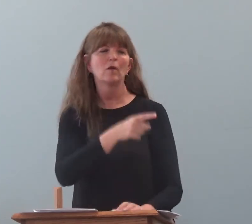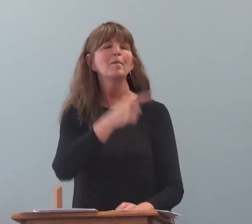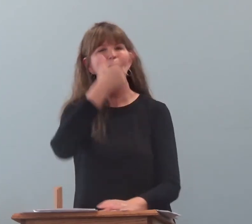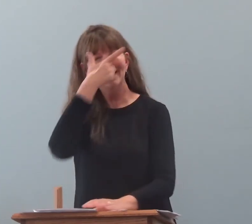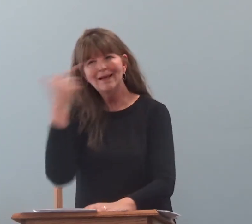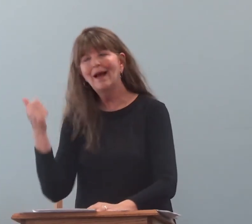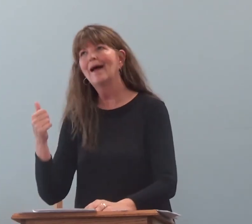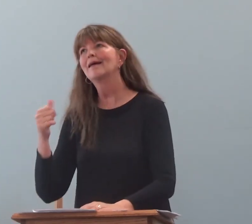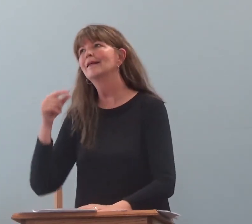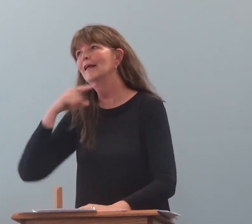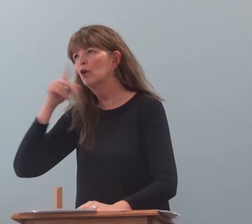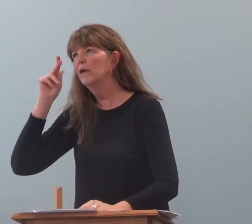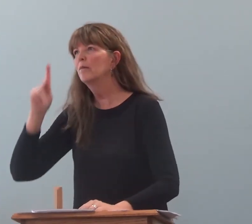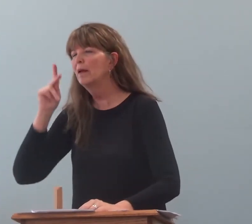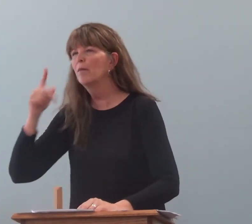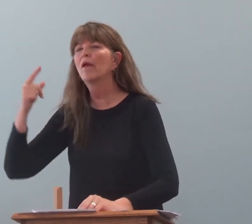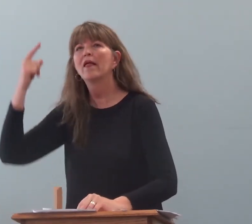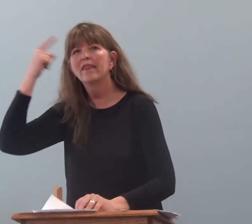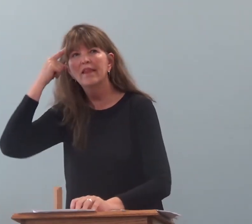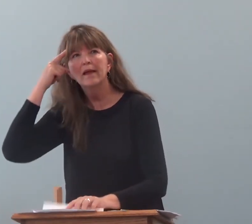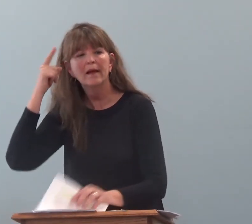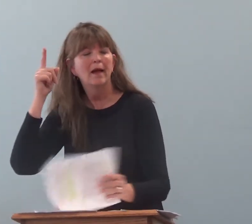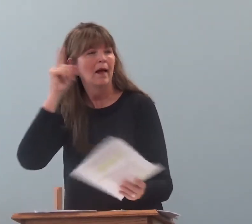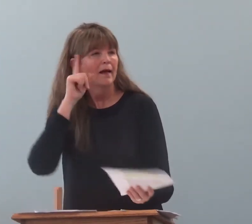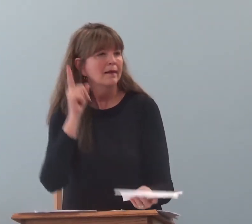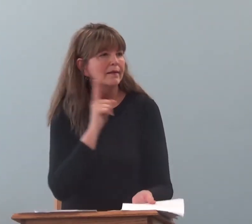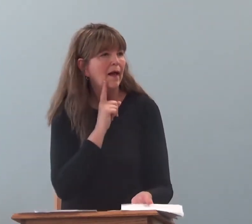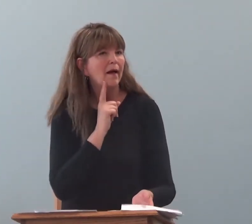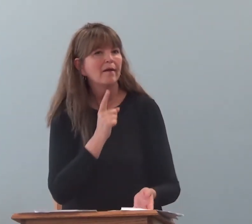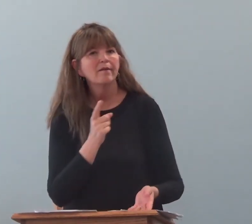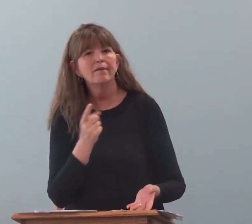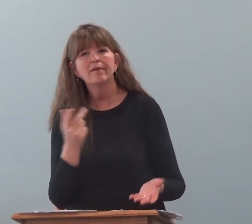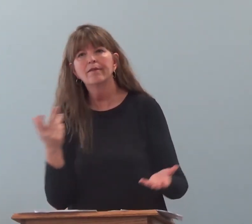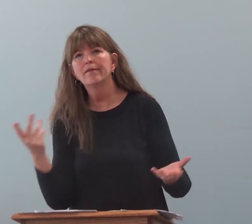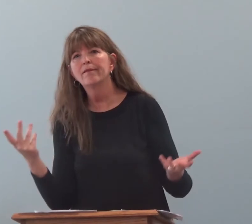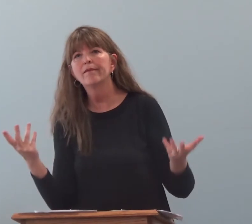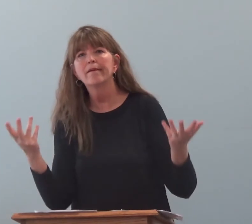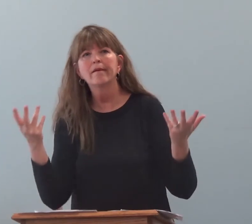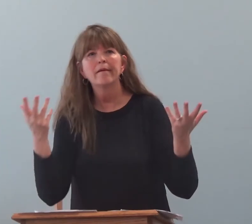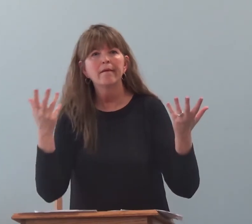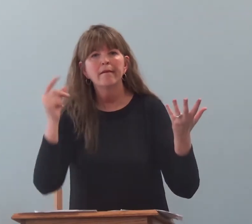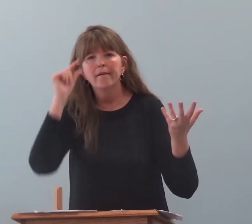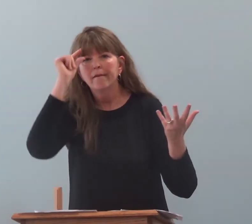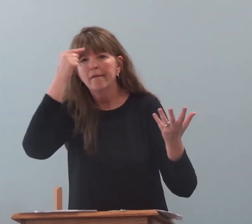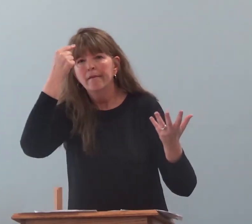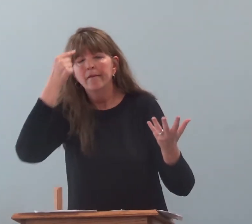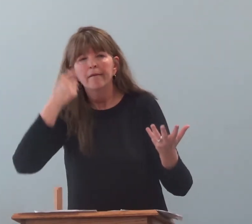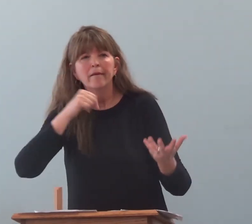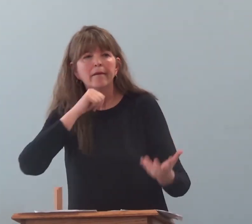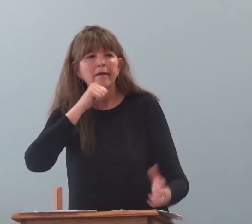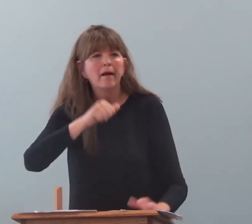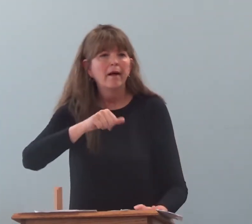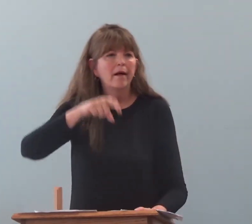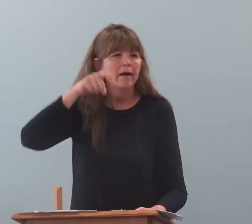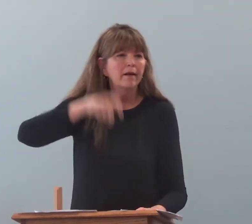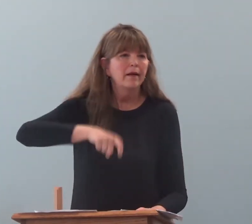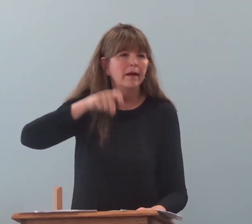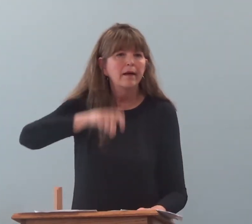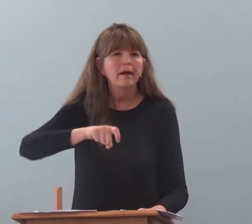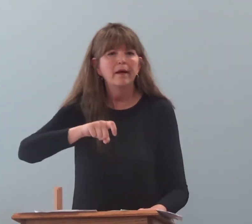told me about that. I said, well, that happens because a lot of people think that deaf people are not very